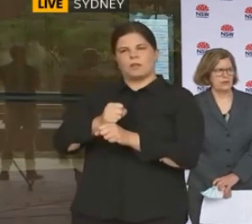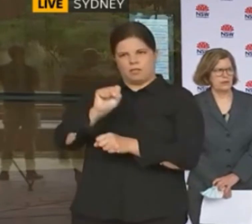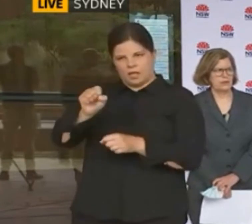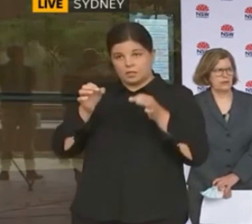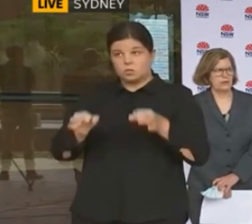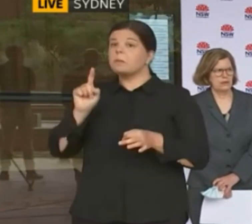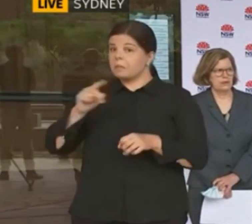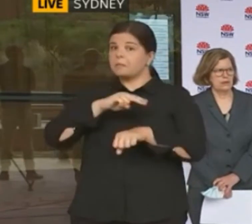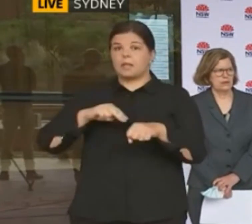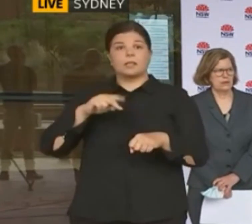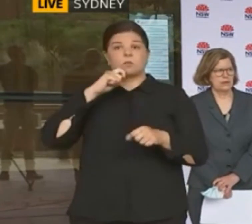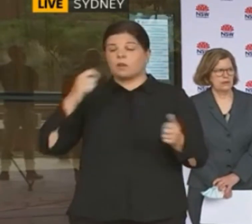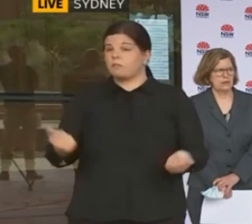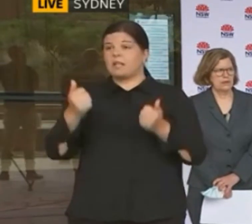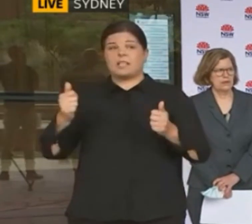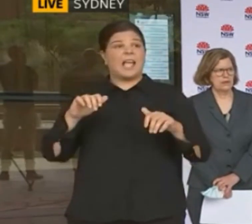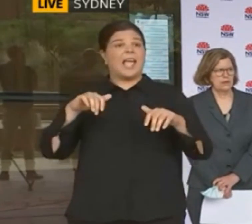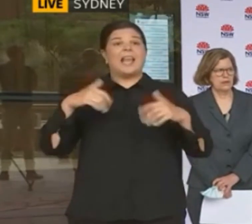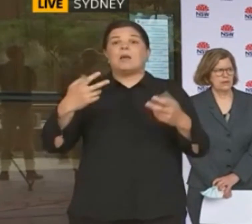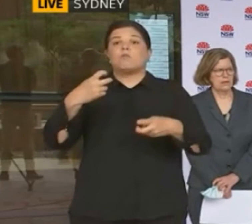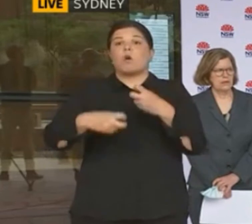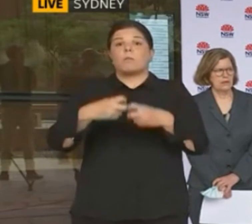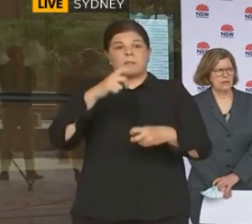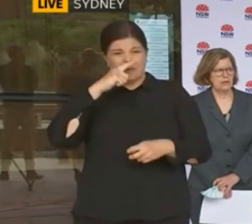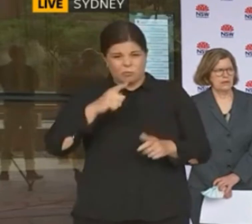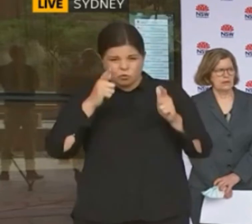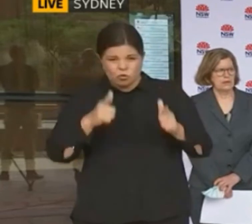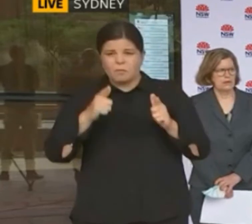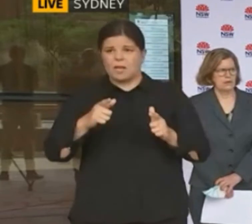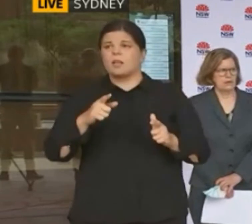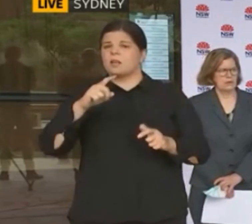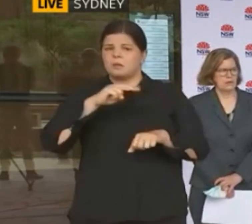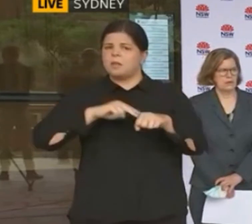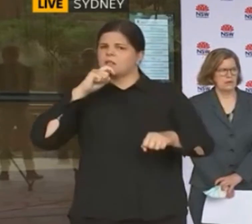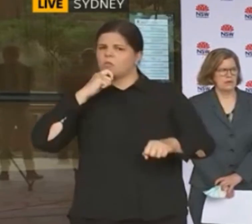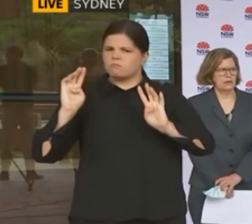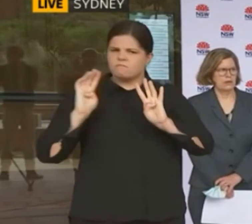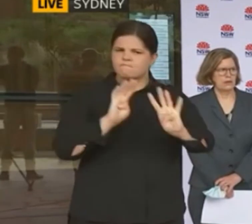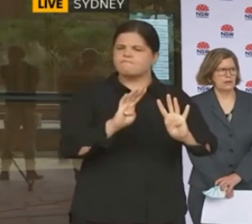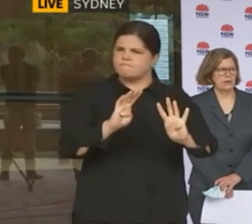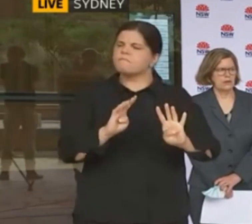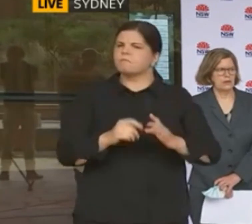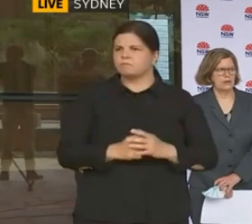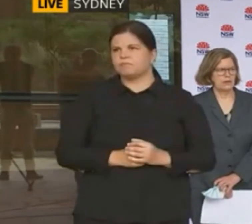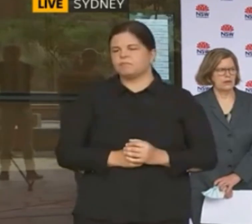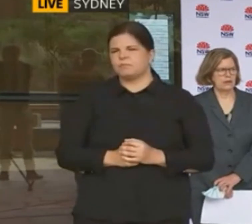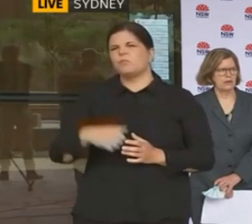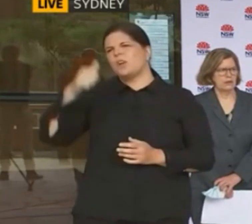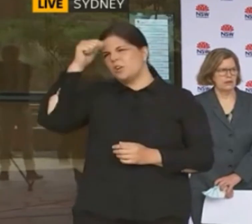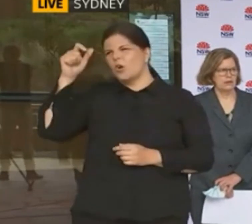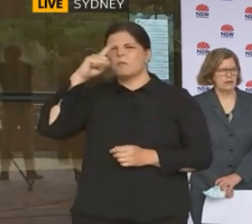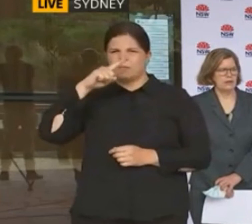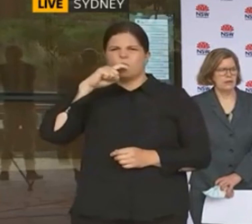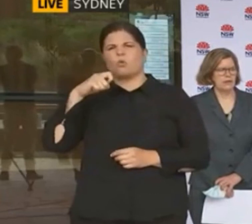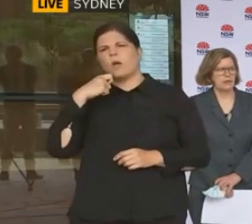attend any location where people are gathering unsafe numbers. So, again, we anticipate that people will be out and about, but